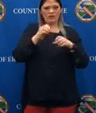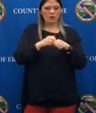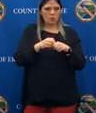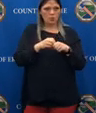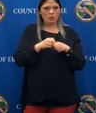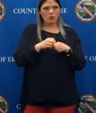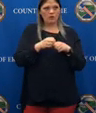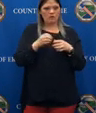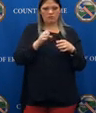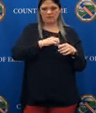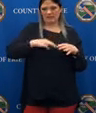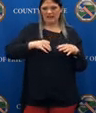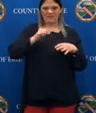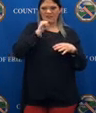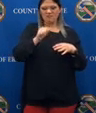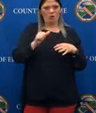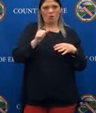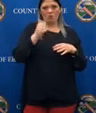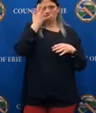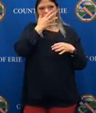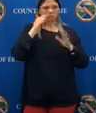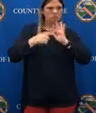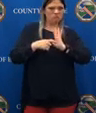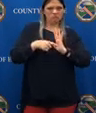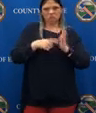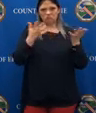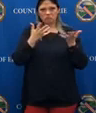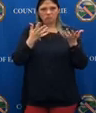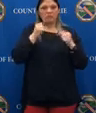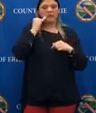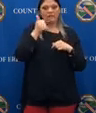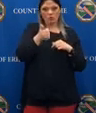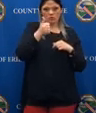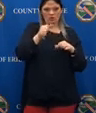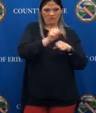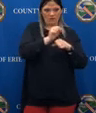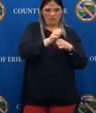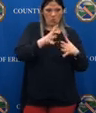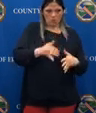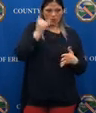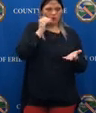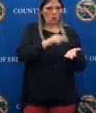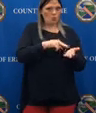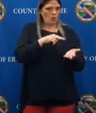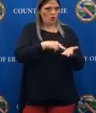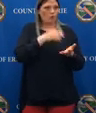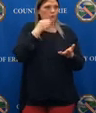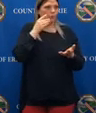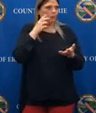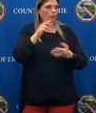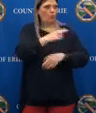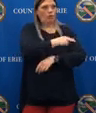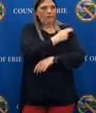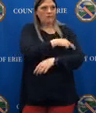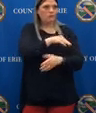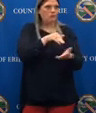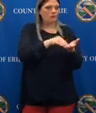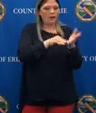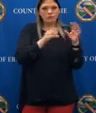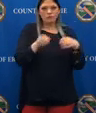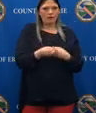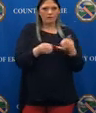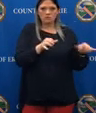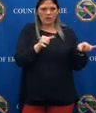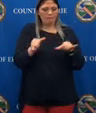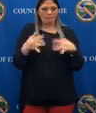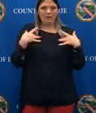asymptomatic. But if you are an employee that works for a nursing home, just like if you're an employee that worked at a hospital or a doctor's office,